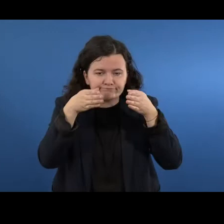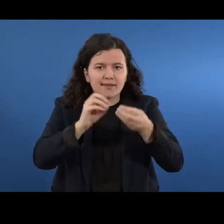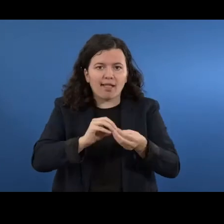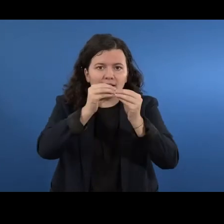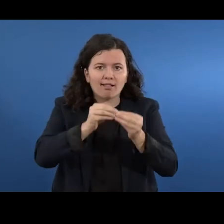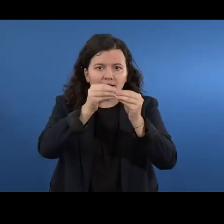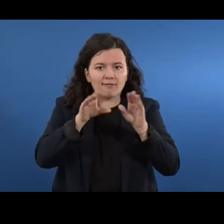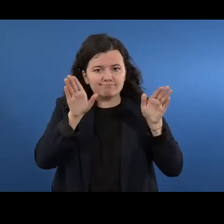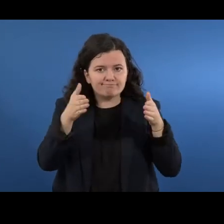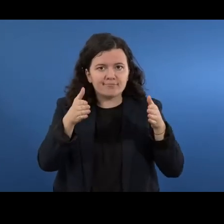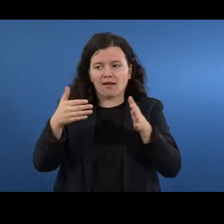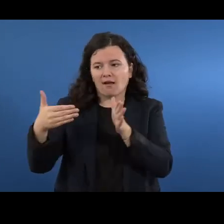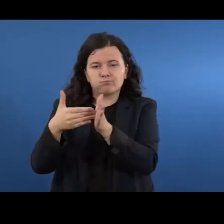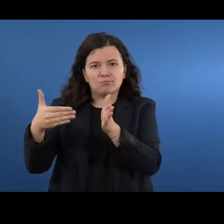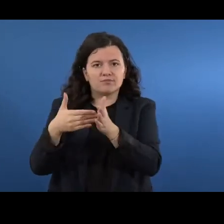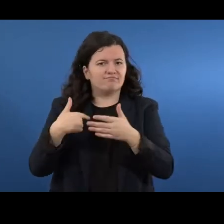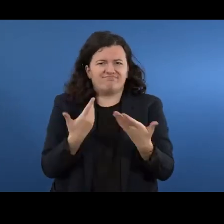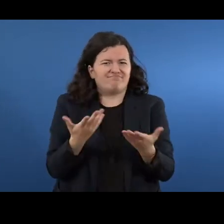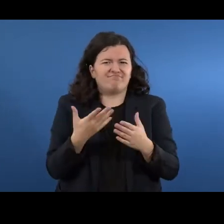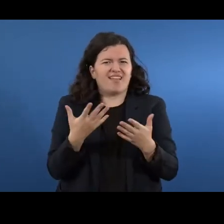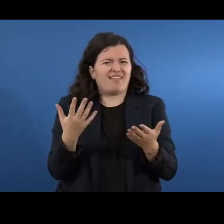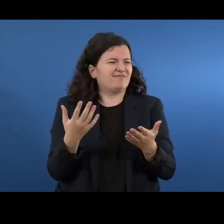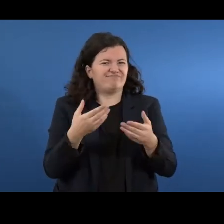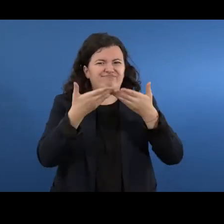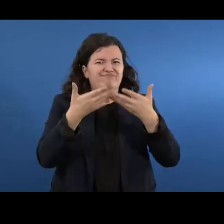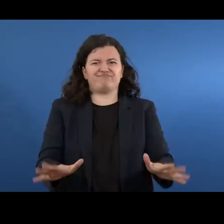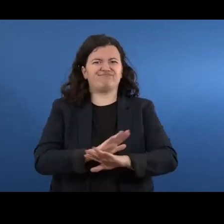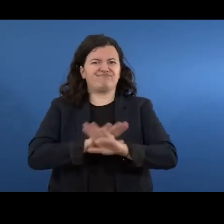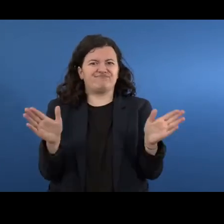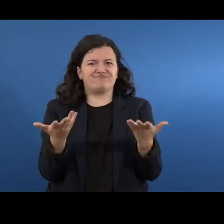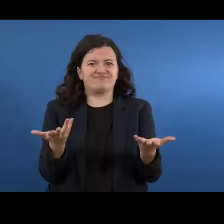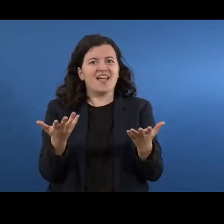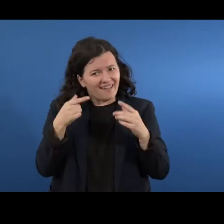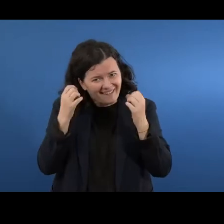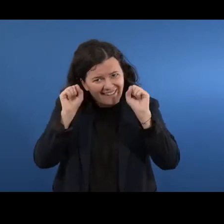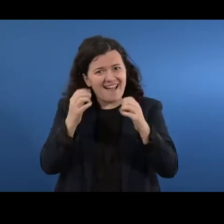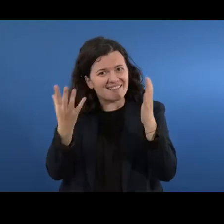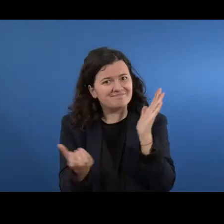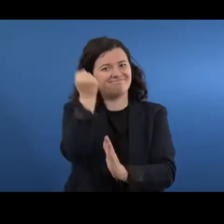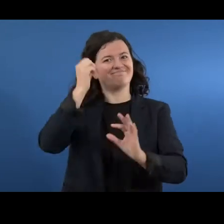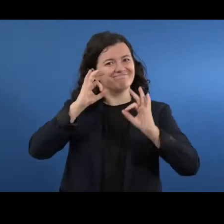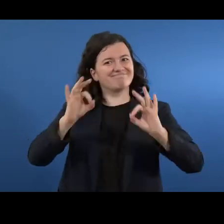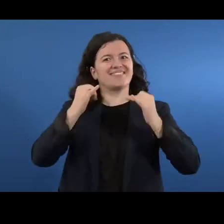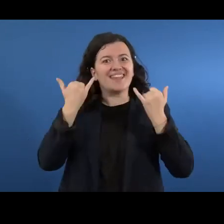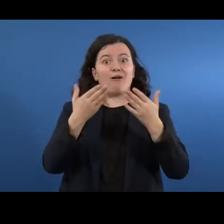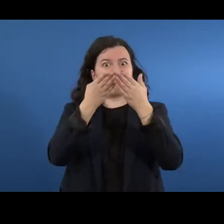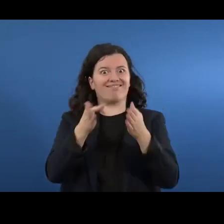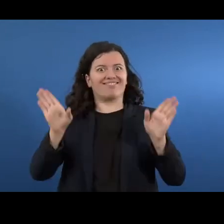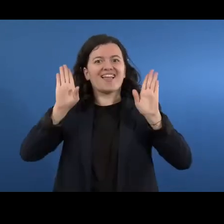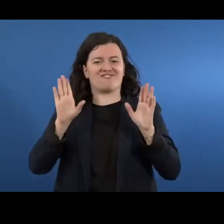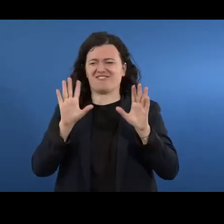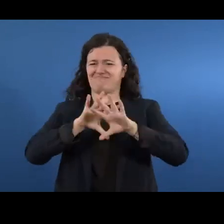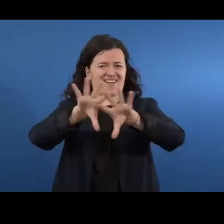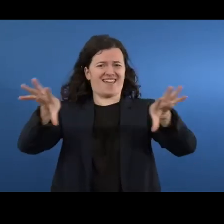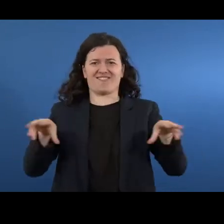and transition towards digital inclusion for persons with disability. And at a larger extent, participation